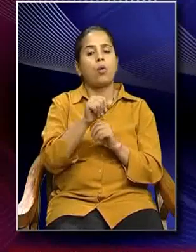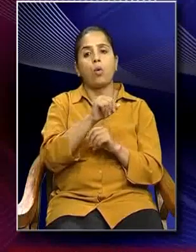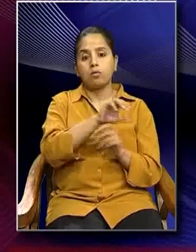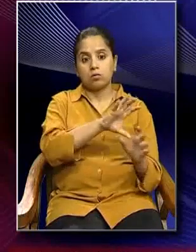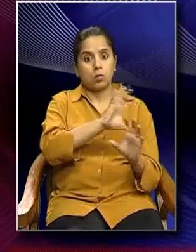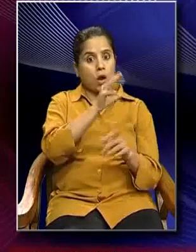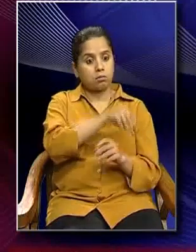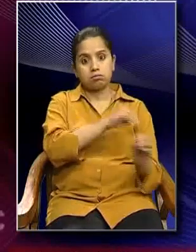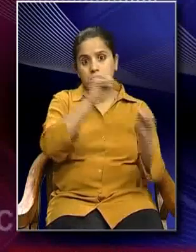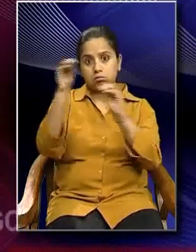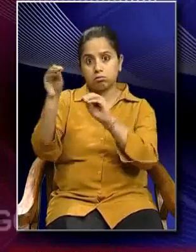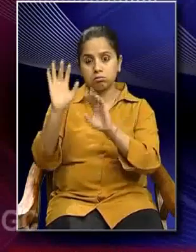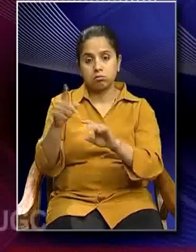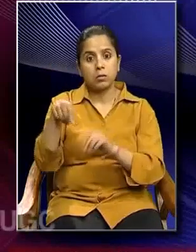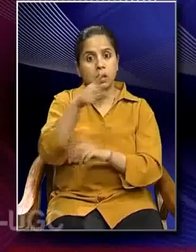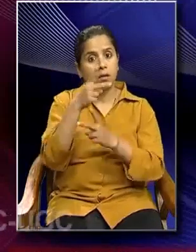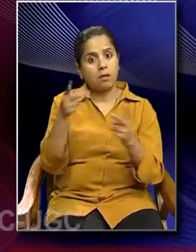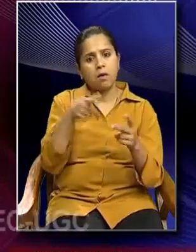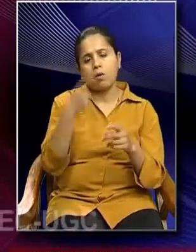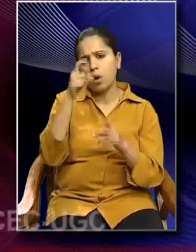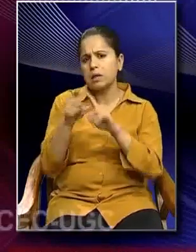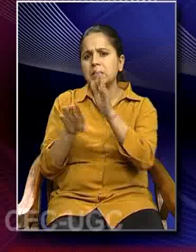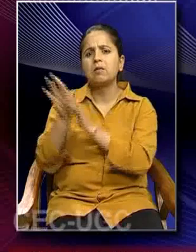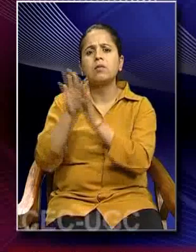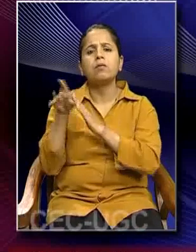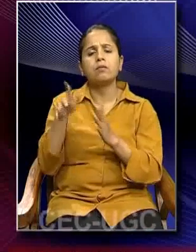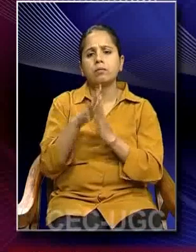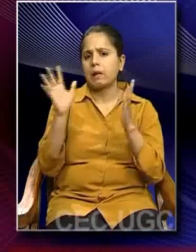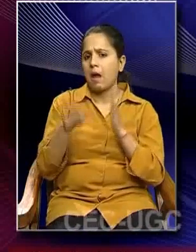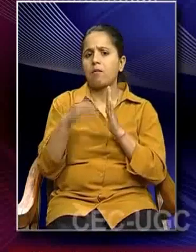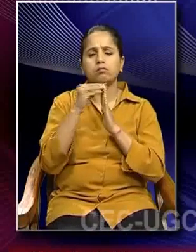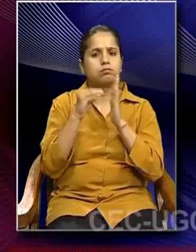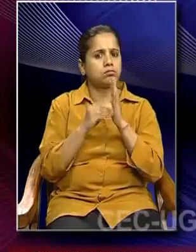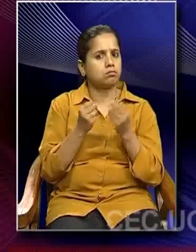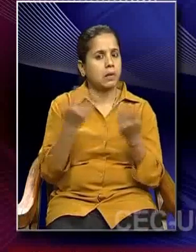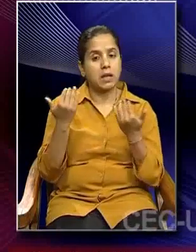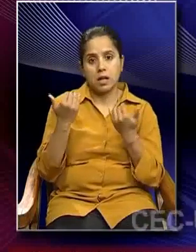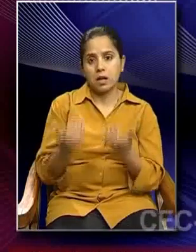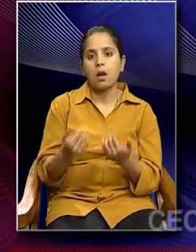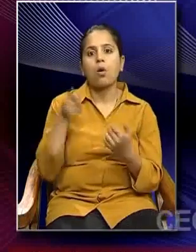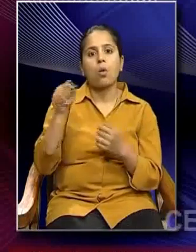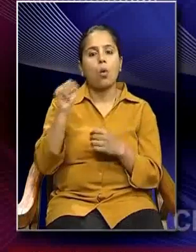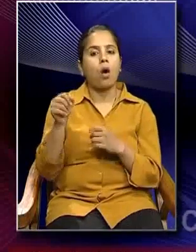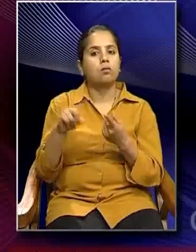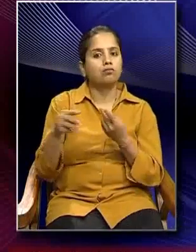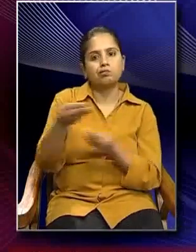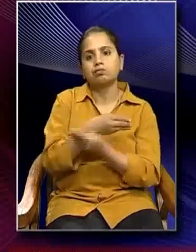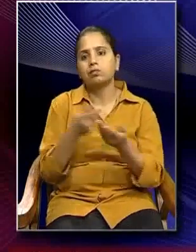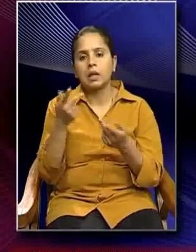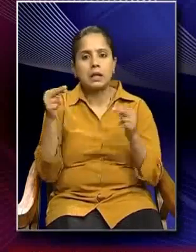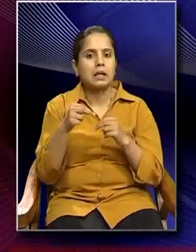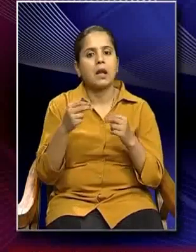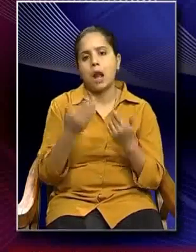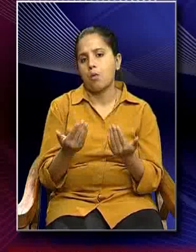nations, the developing nations, which have invested a lot and now is not able to capitalize on these investments.